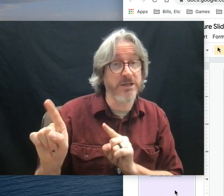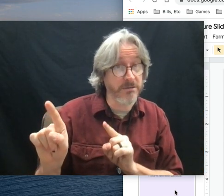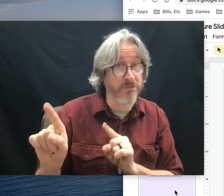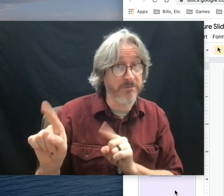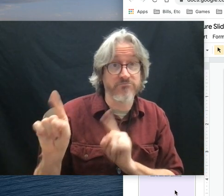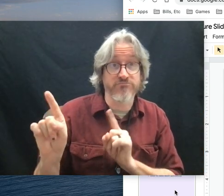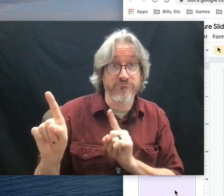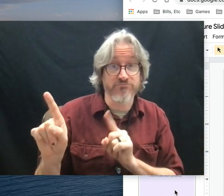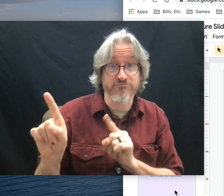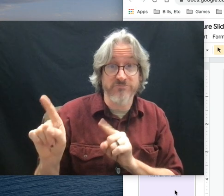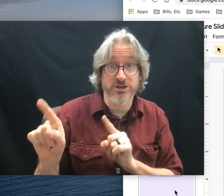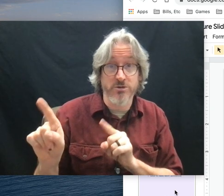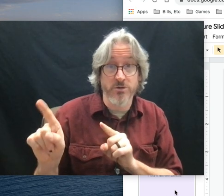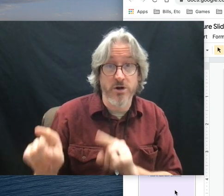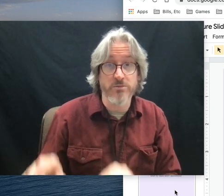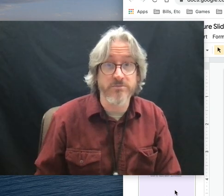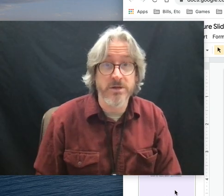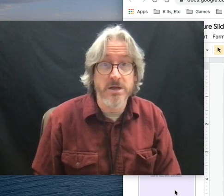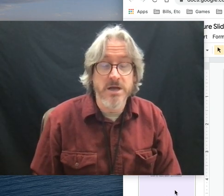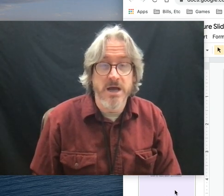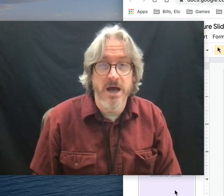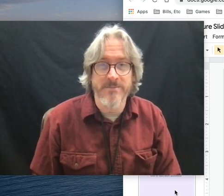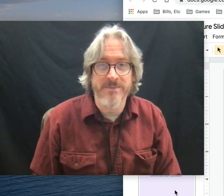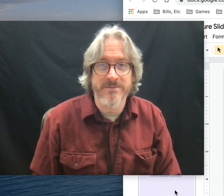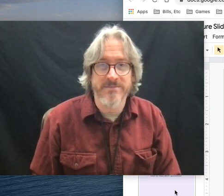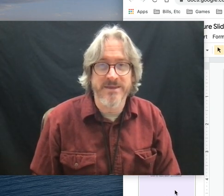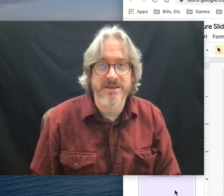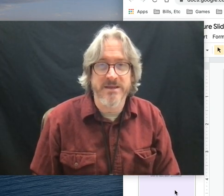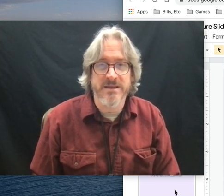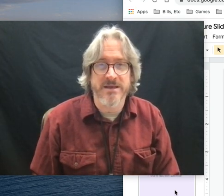Attend frequently, right? Go.